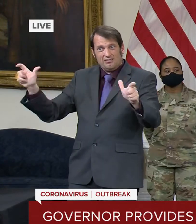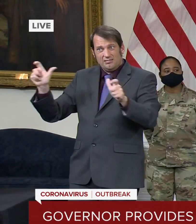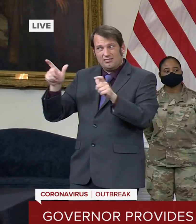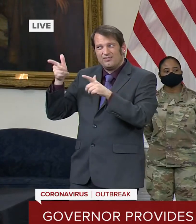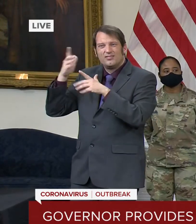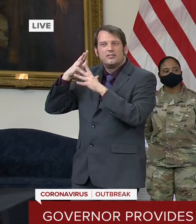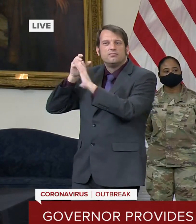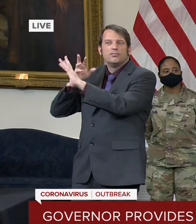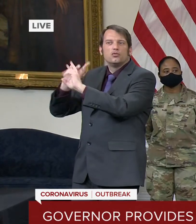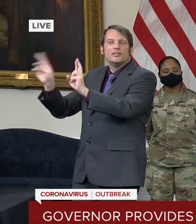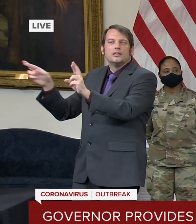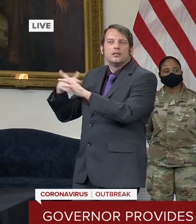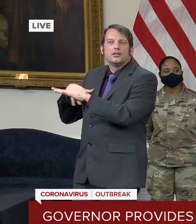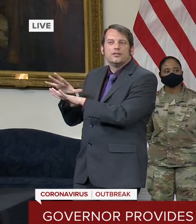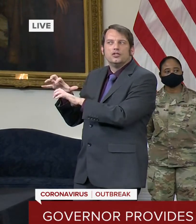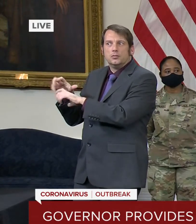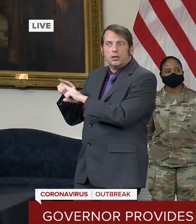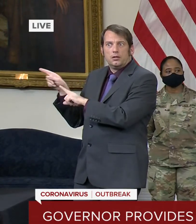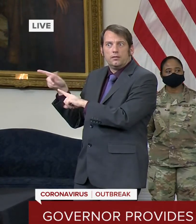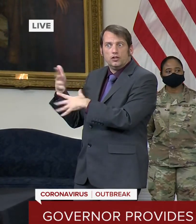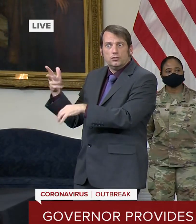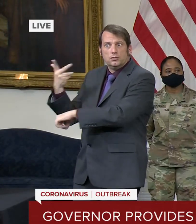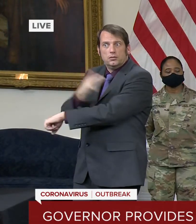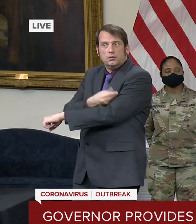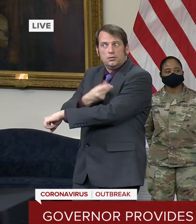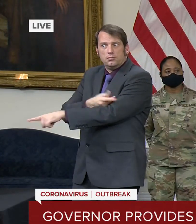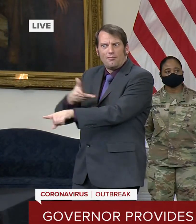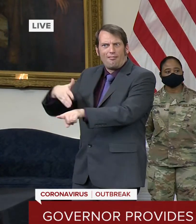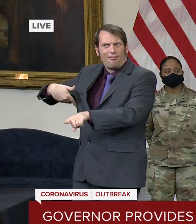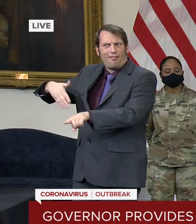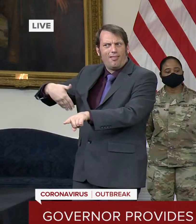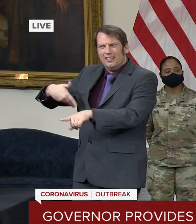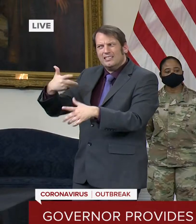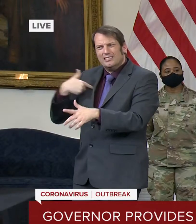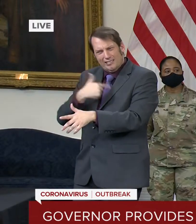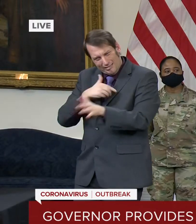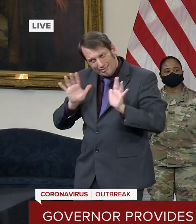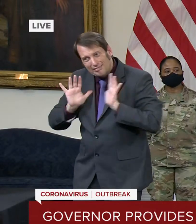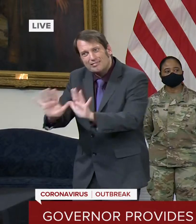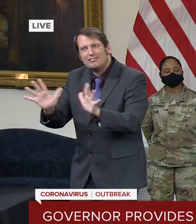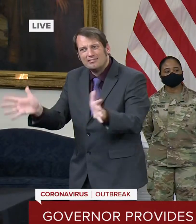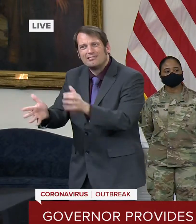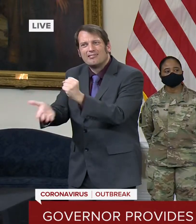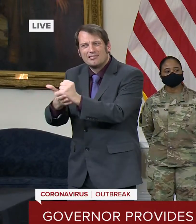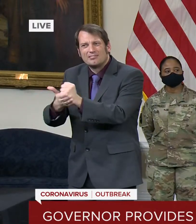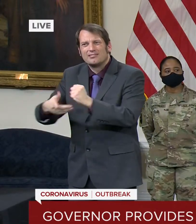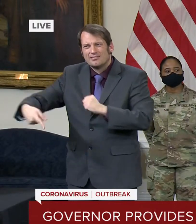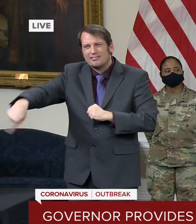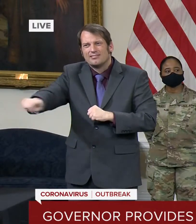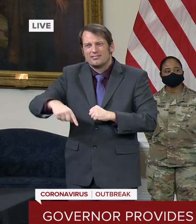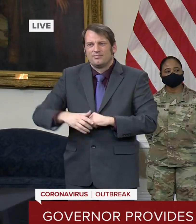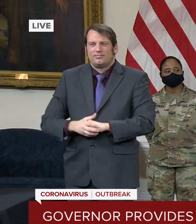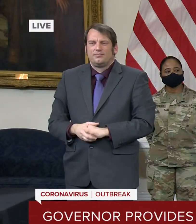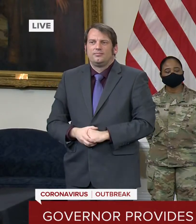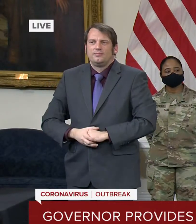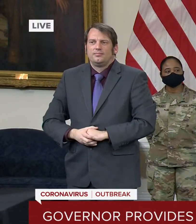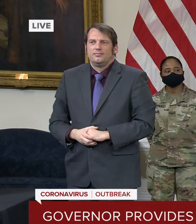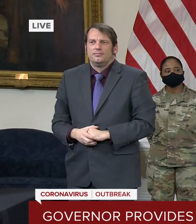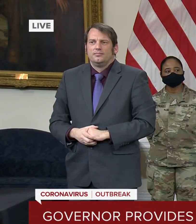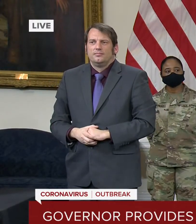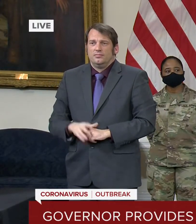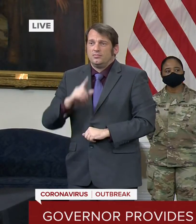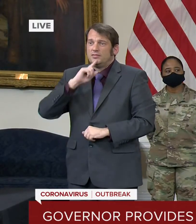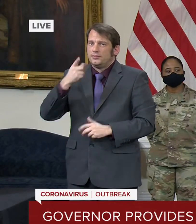not getting into arms. And we want to help them in every way possible to do that. And the county executive said to me, we really have a hard time convincing